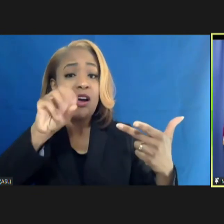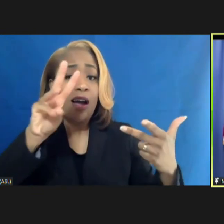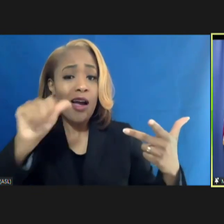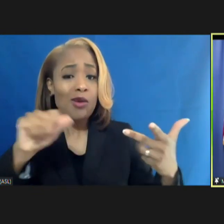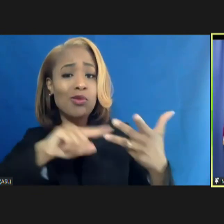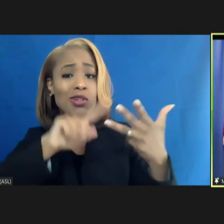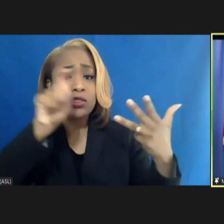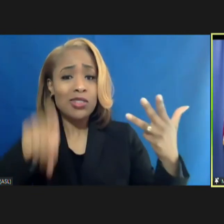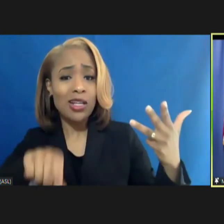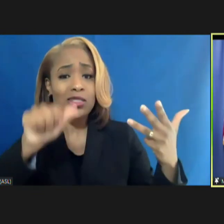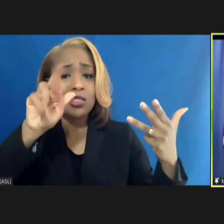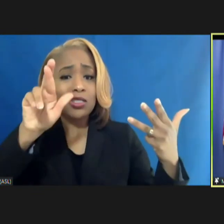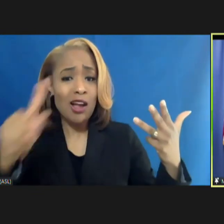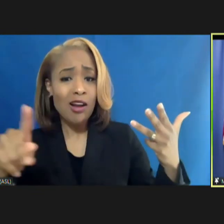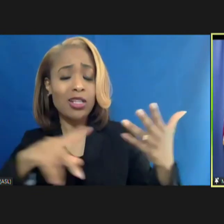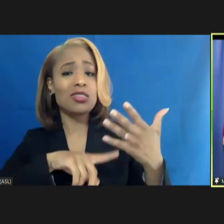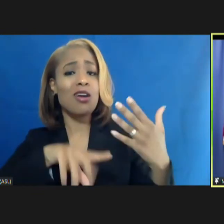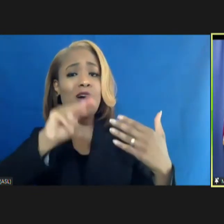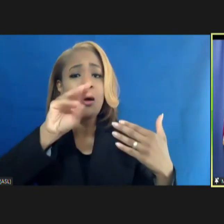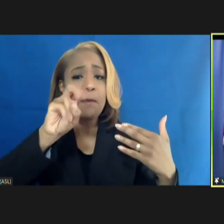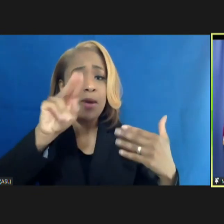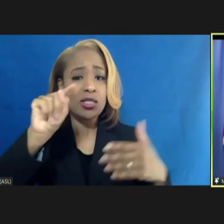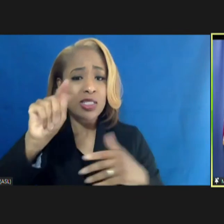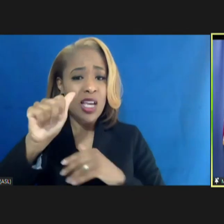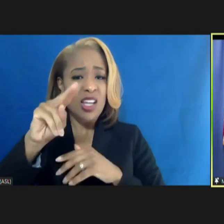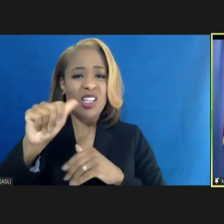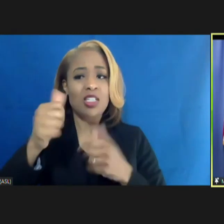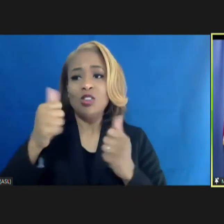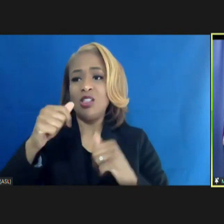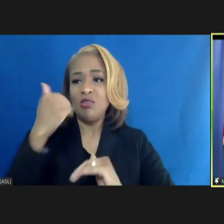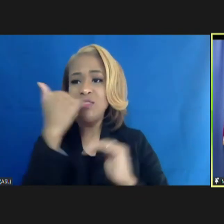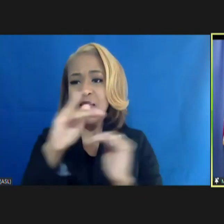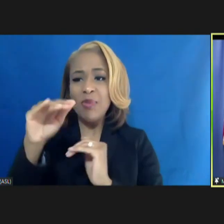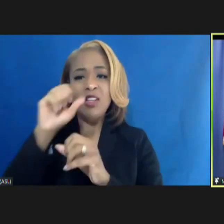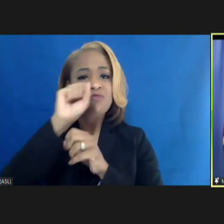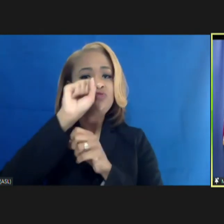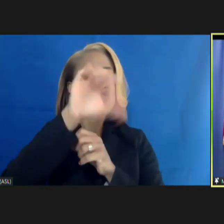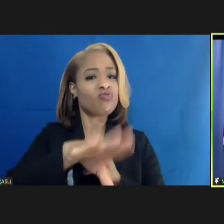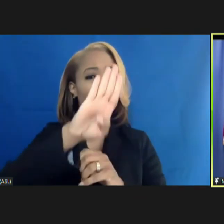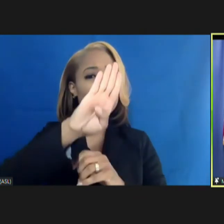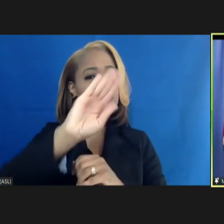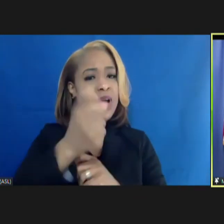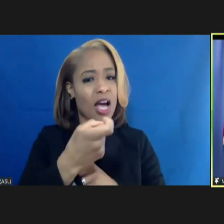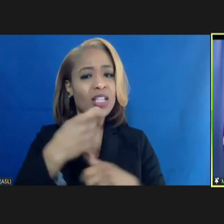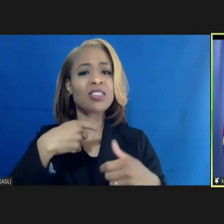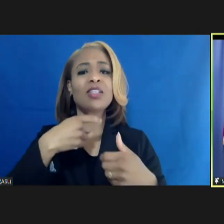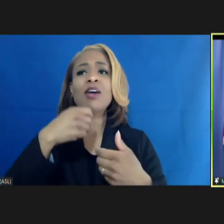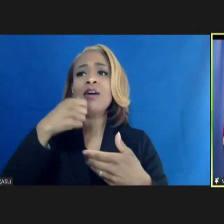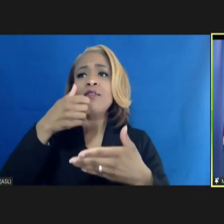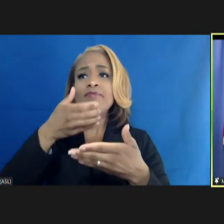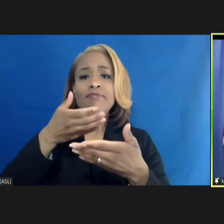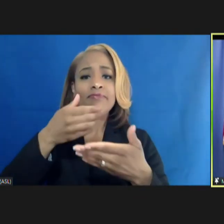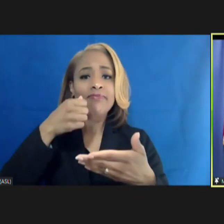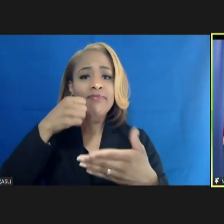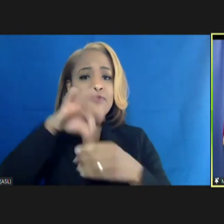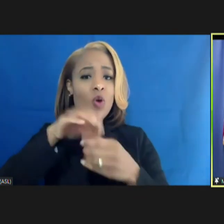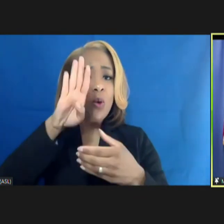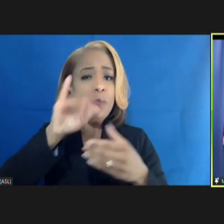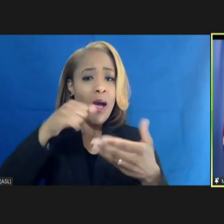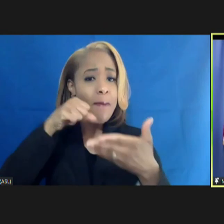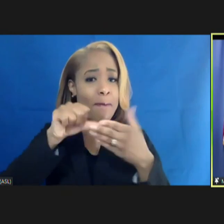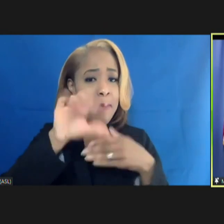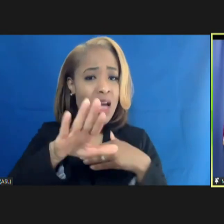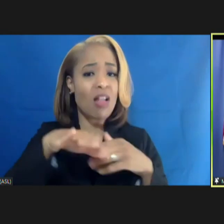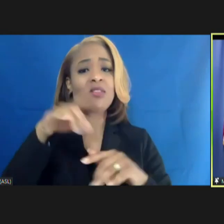and Arkansas. They include legislation to limit drop boxes, restrict the right to vote by mail, and ban proactive distribution of absentee